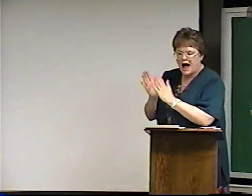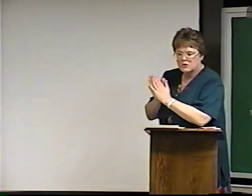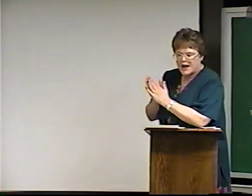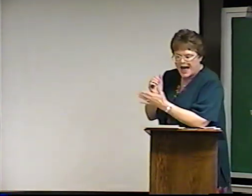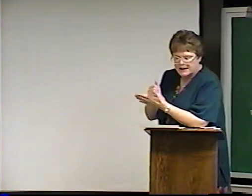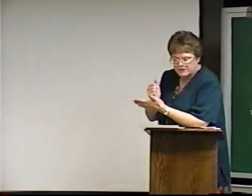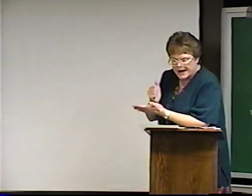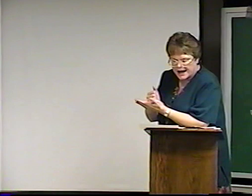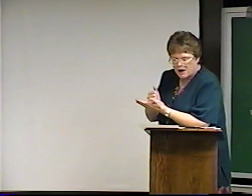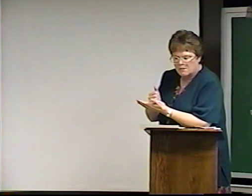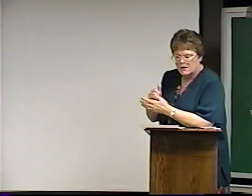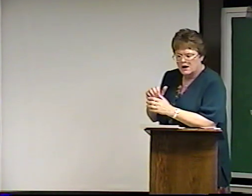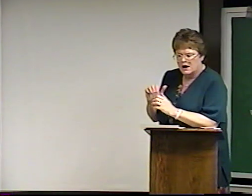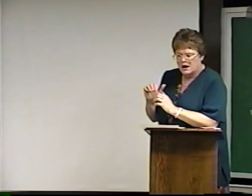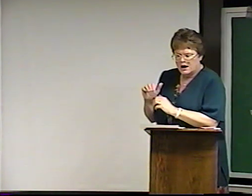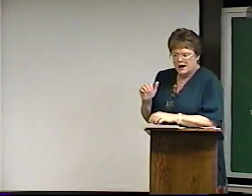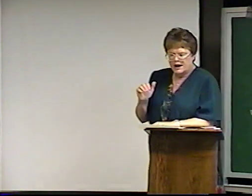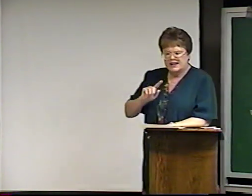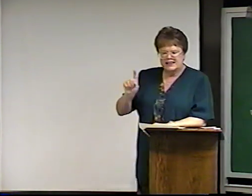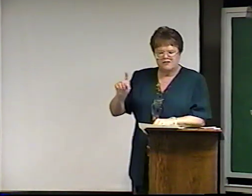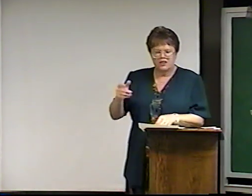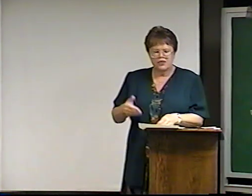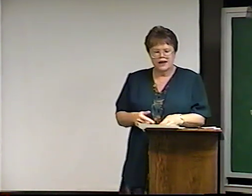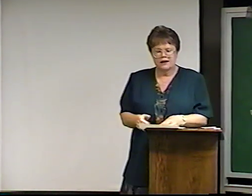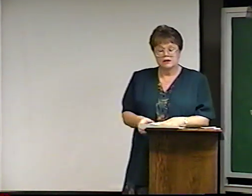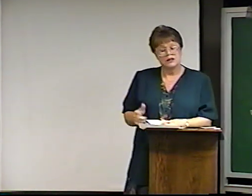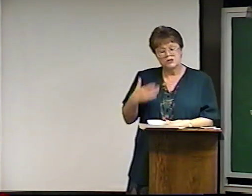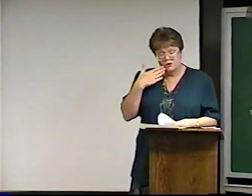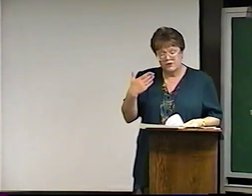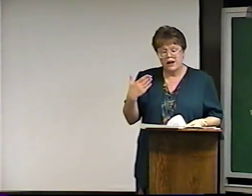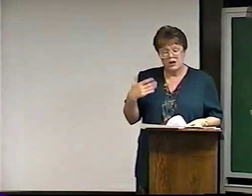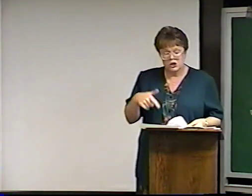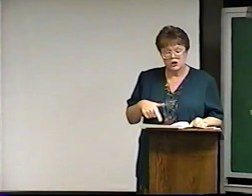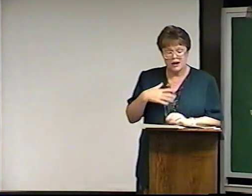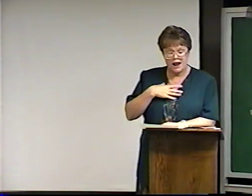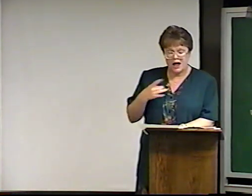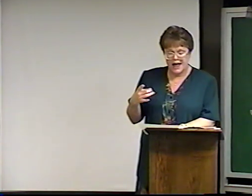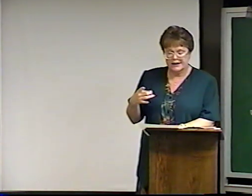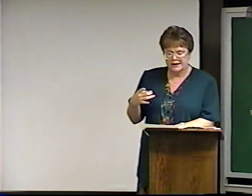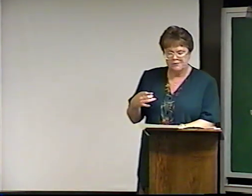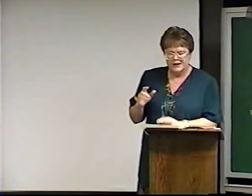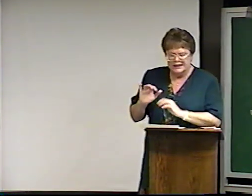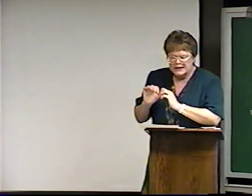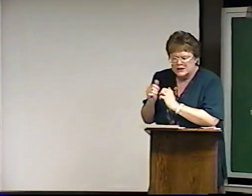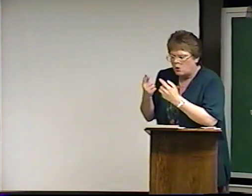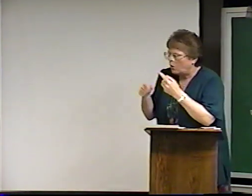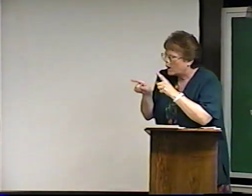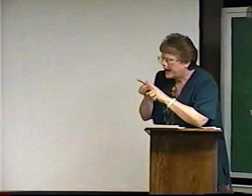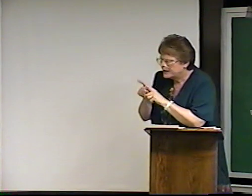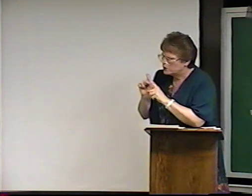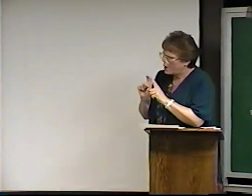How to ask for help. Get the pen. It's a very good. I like it. Then the